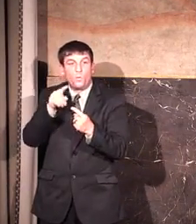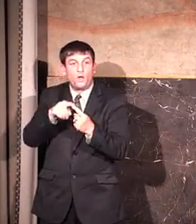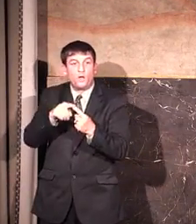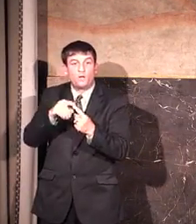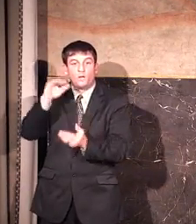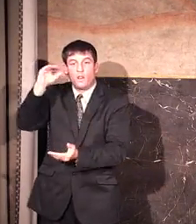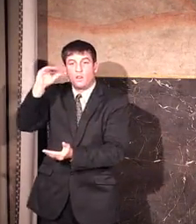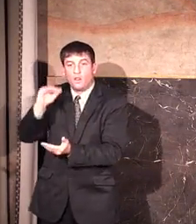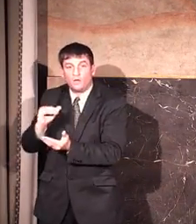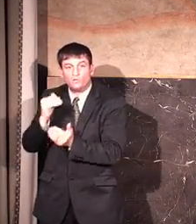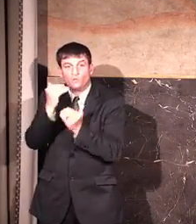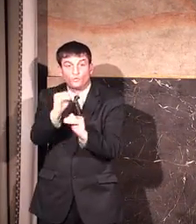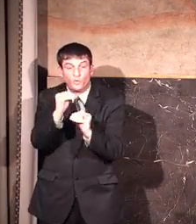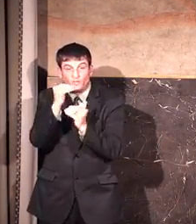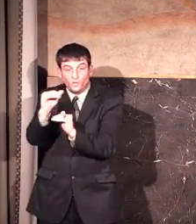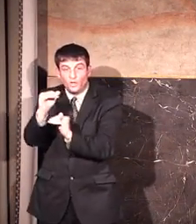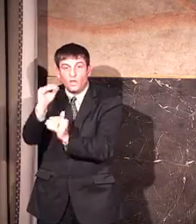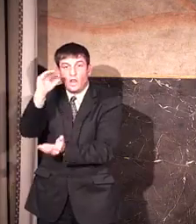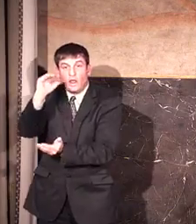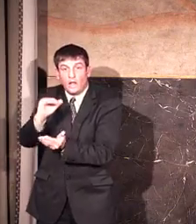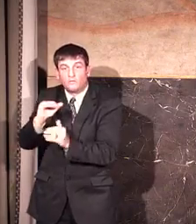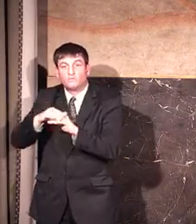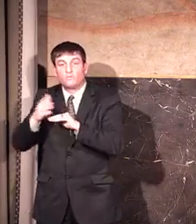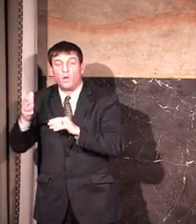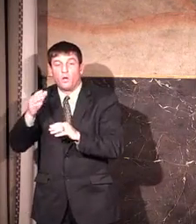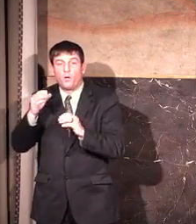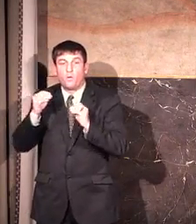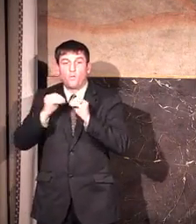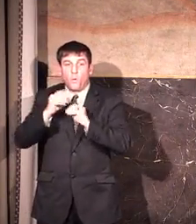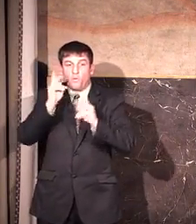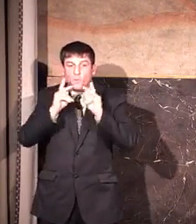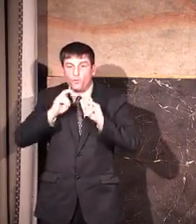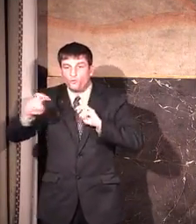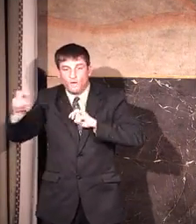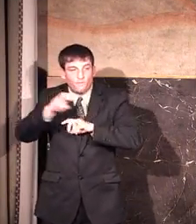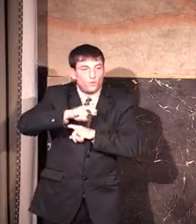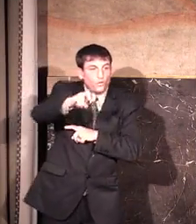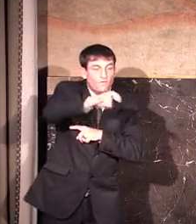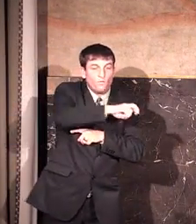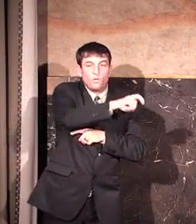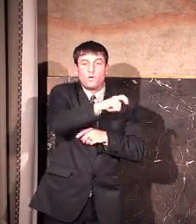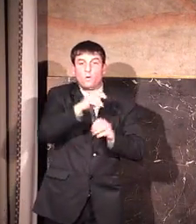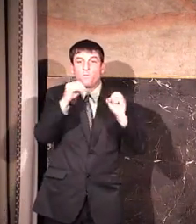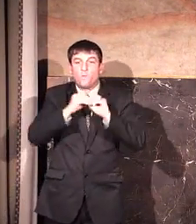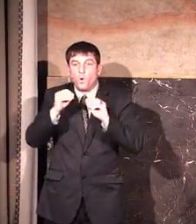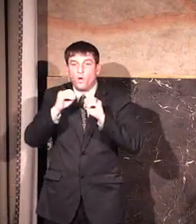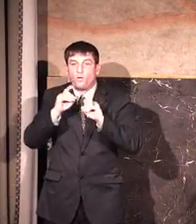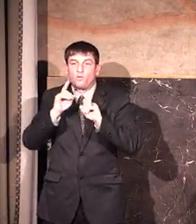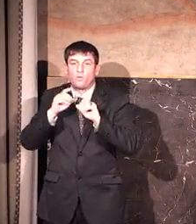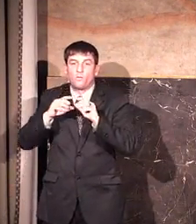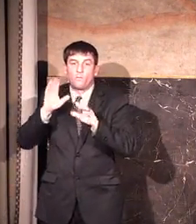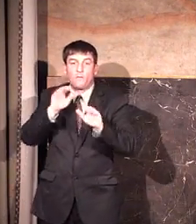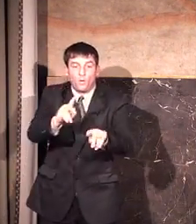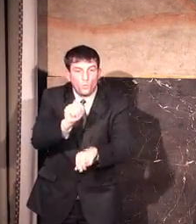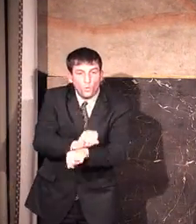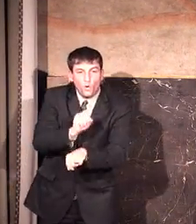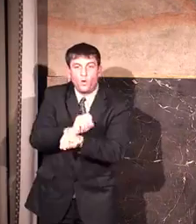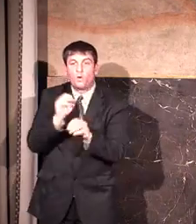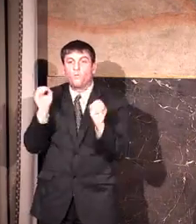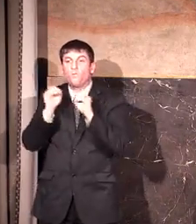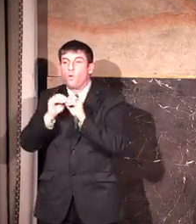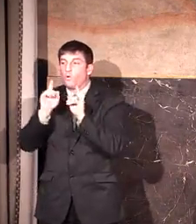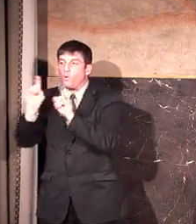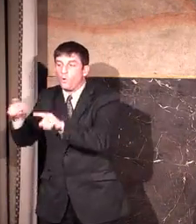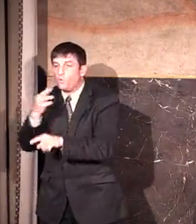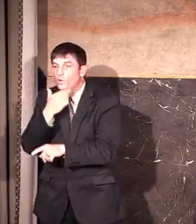businesses open and more employees go back to work and more customers go in and out of restaurants and retail stores and personal service